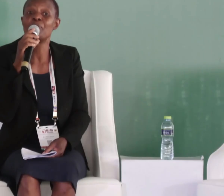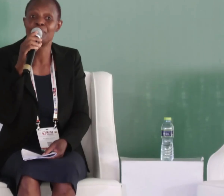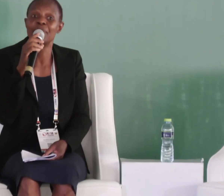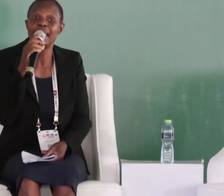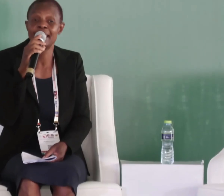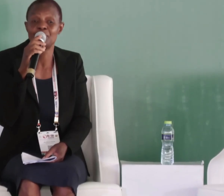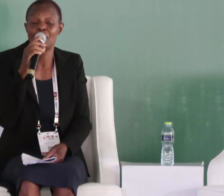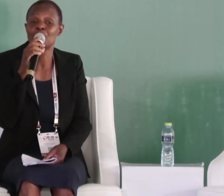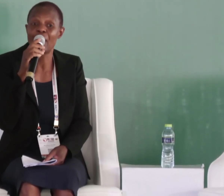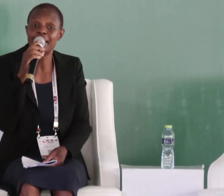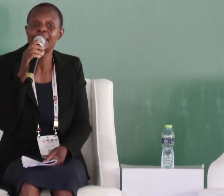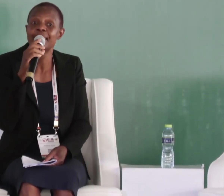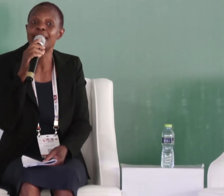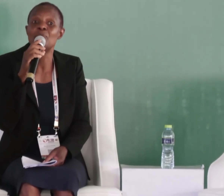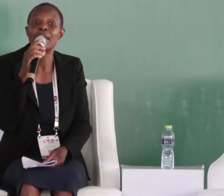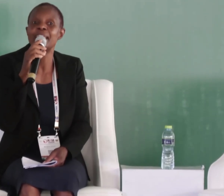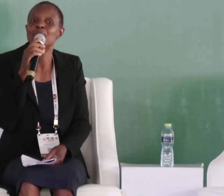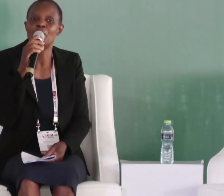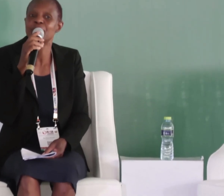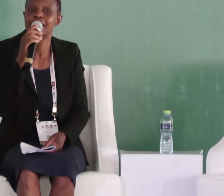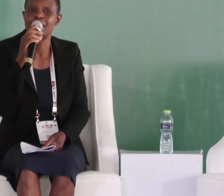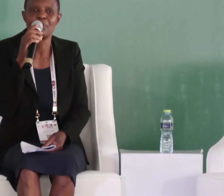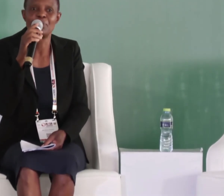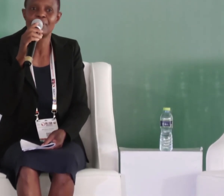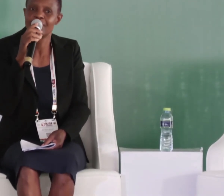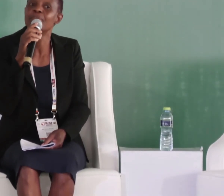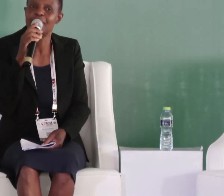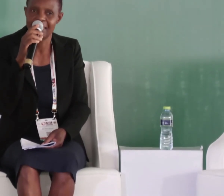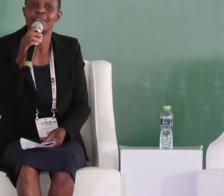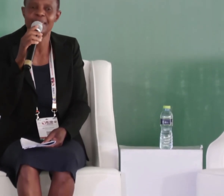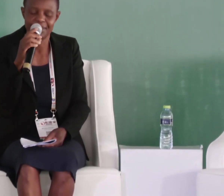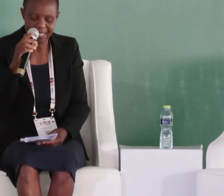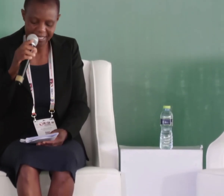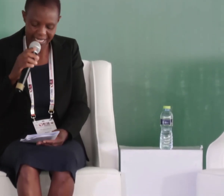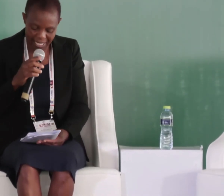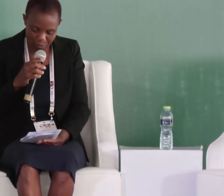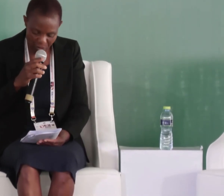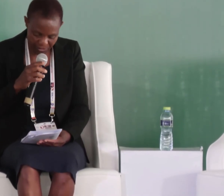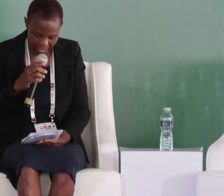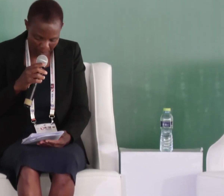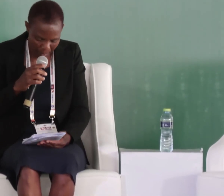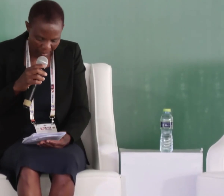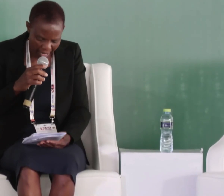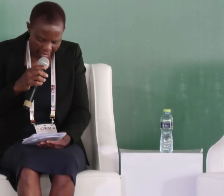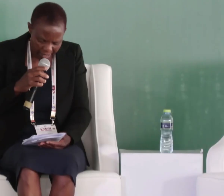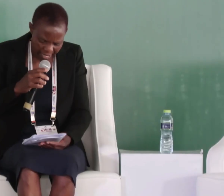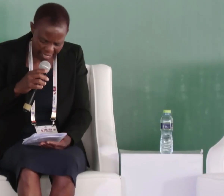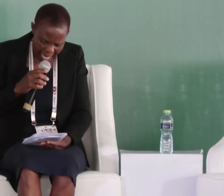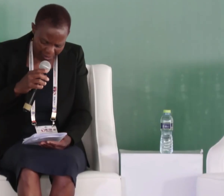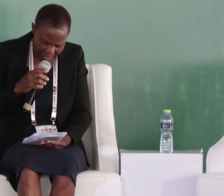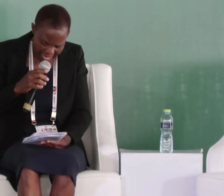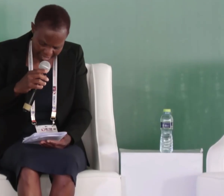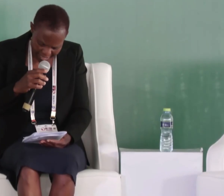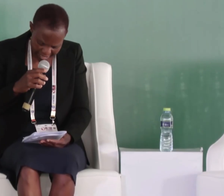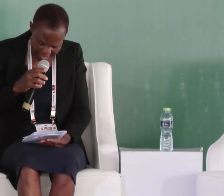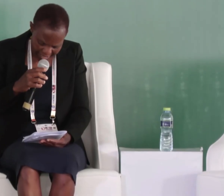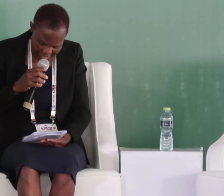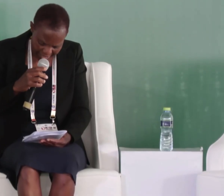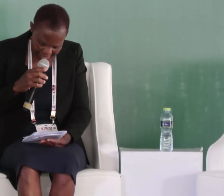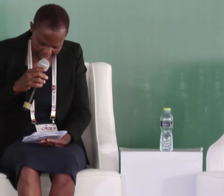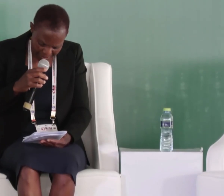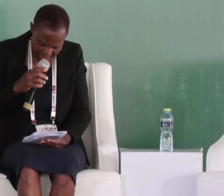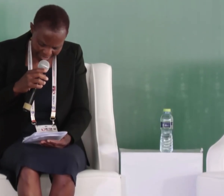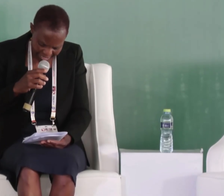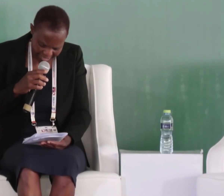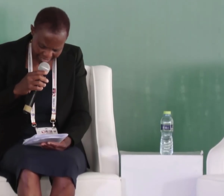the convenience was what they wanted most. They were interested in most. Then how